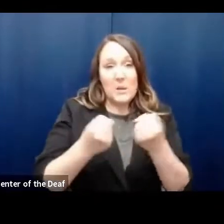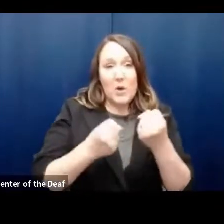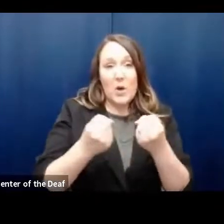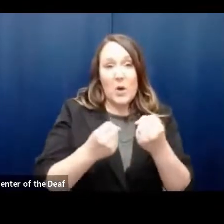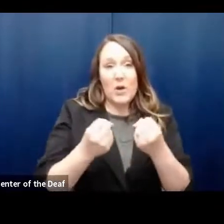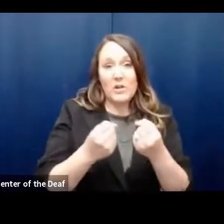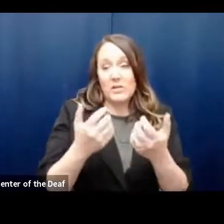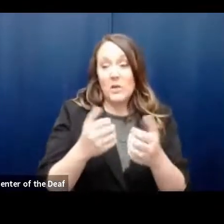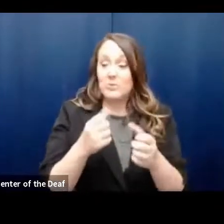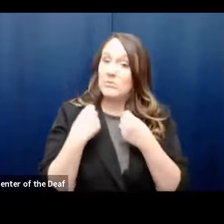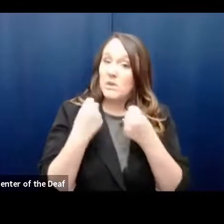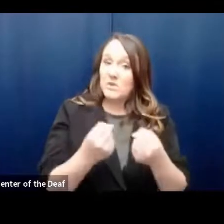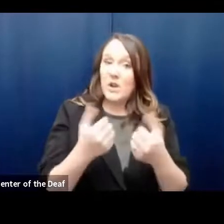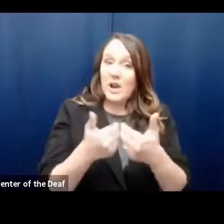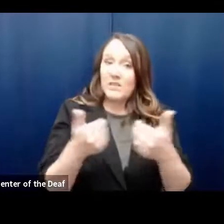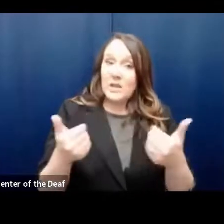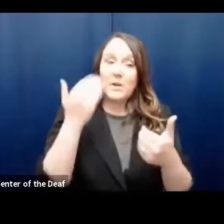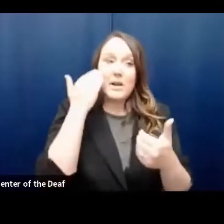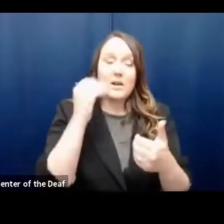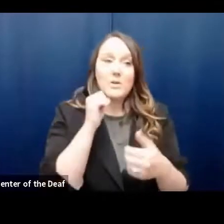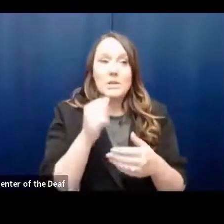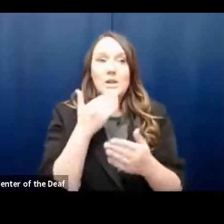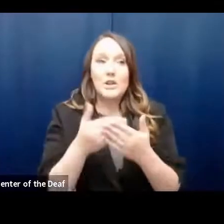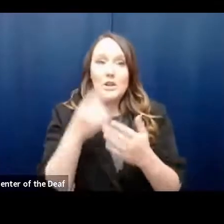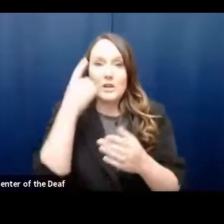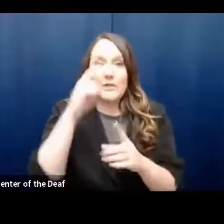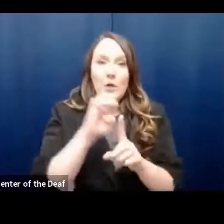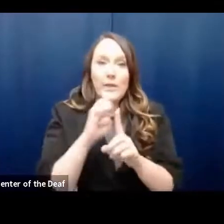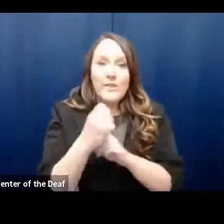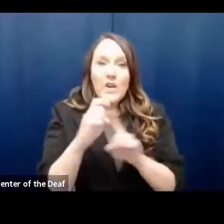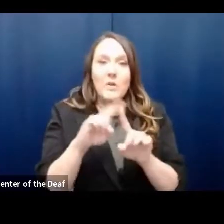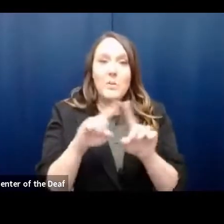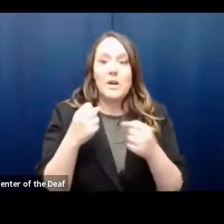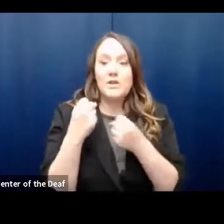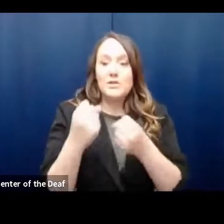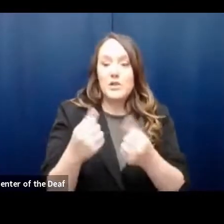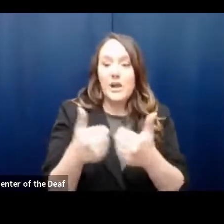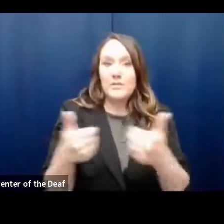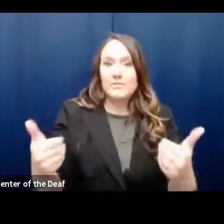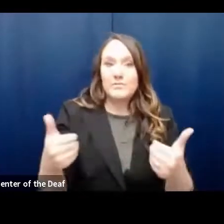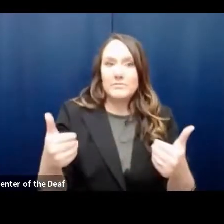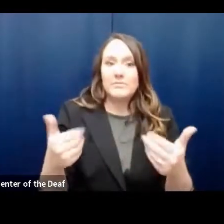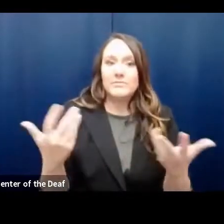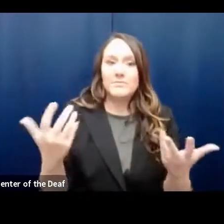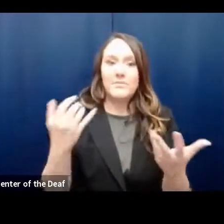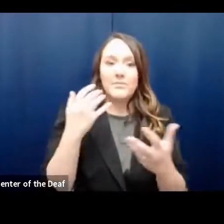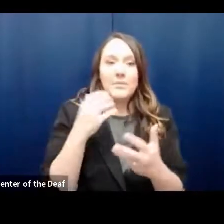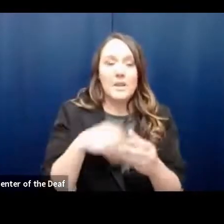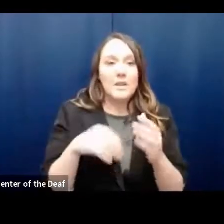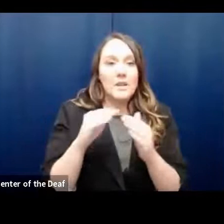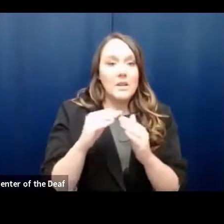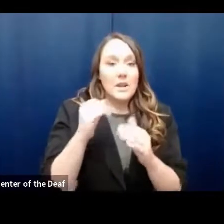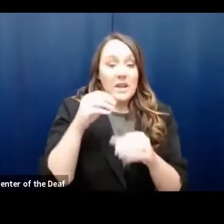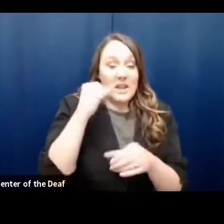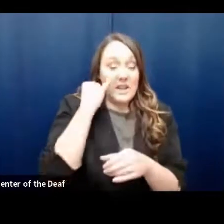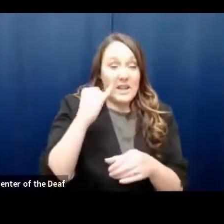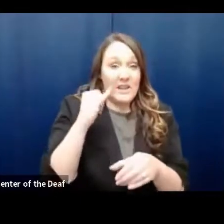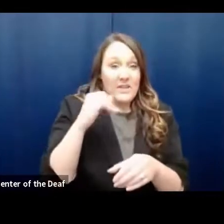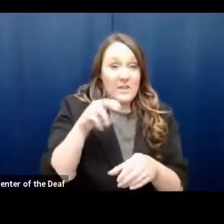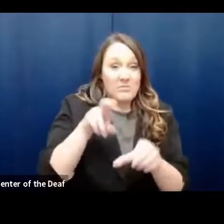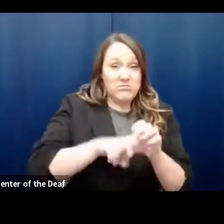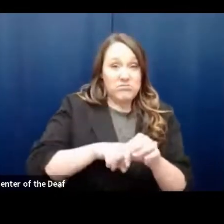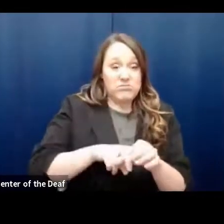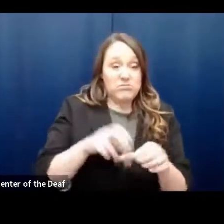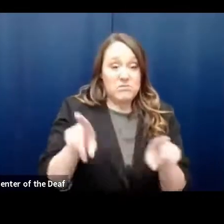Drive separately. I know that's not ideal for the environment, but drive separately, because you're definitely less than 6 feet away. And even if you wear a mask, that drive is more than